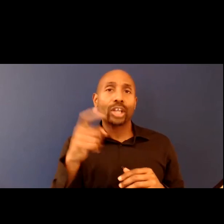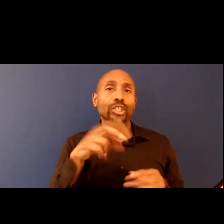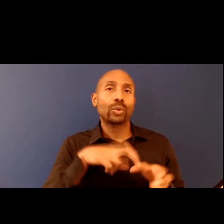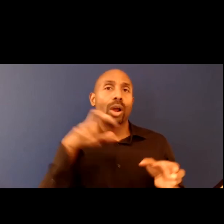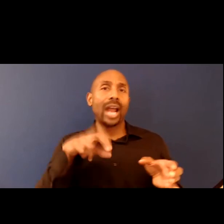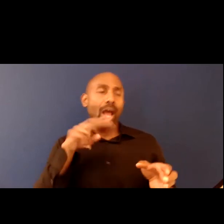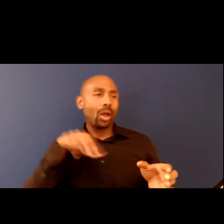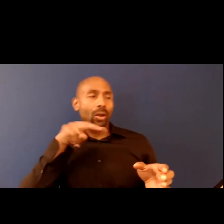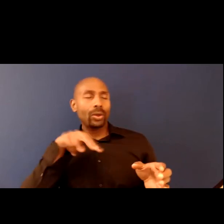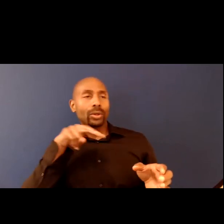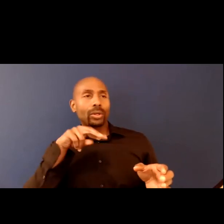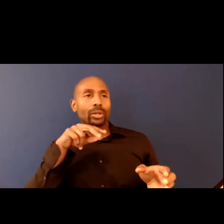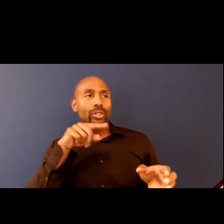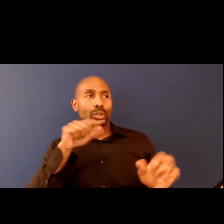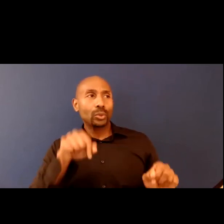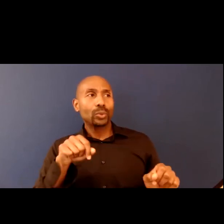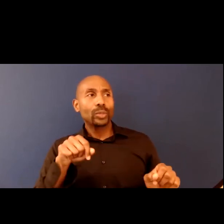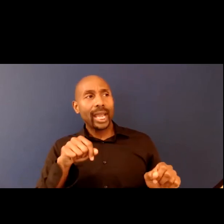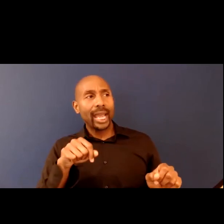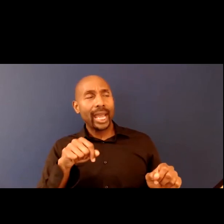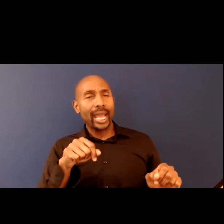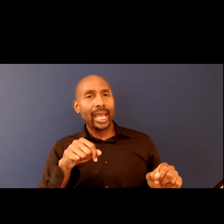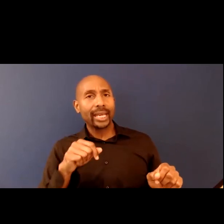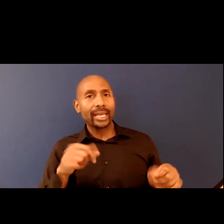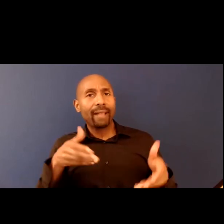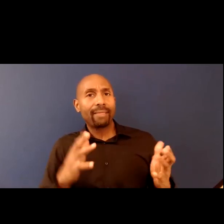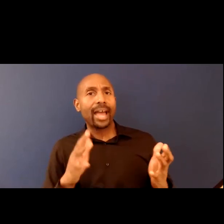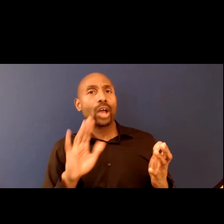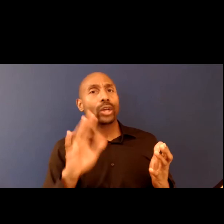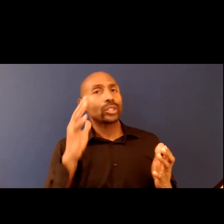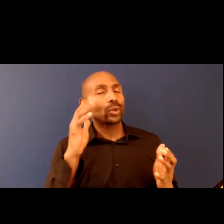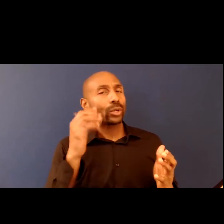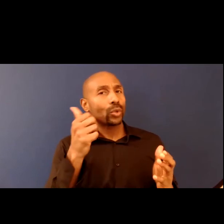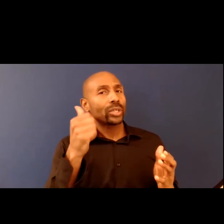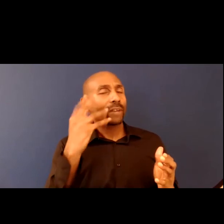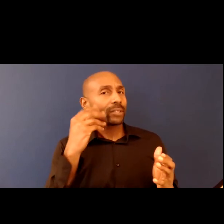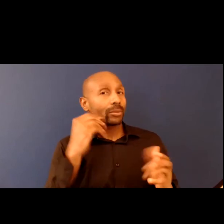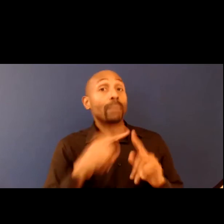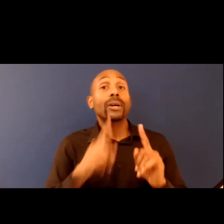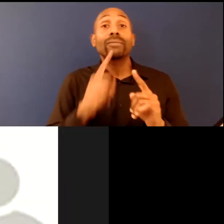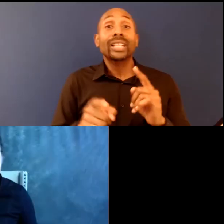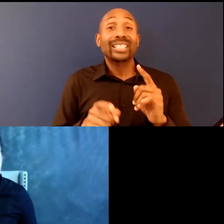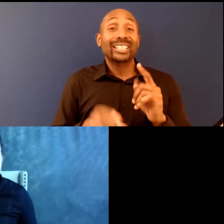most importantly, don't stop writing until I tell you to.